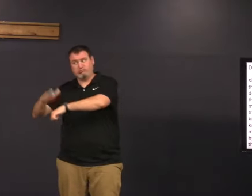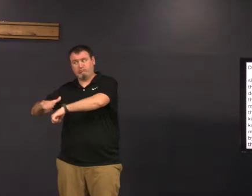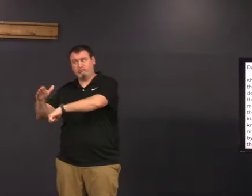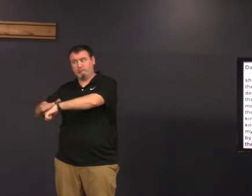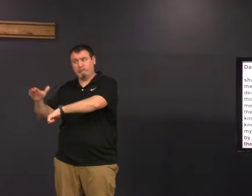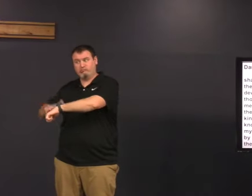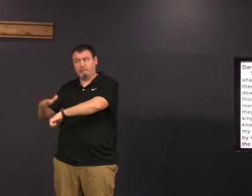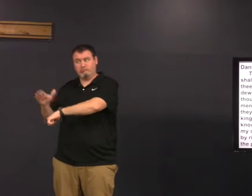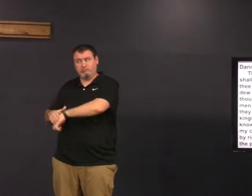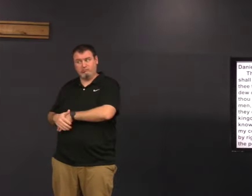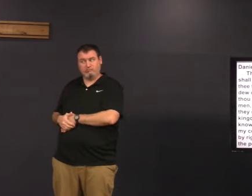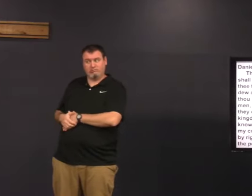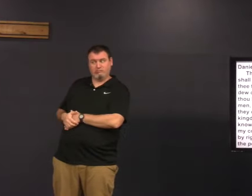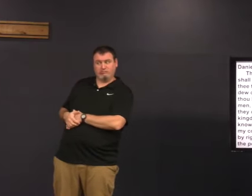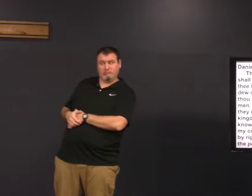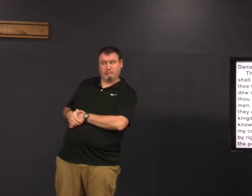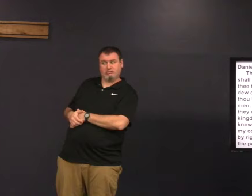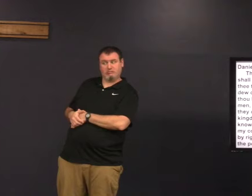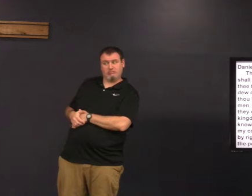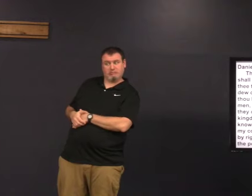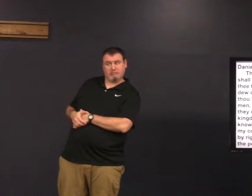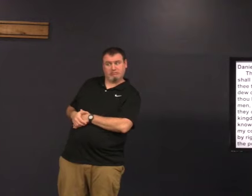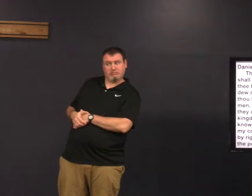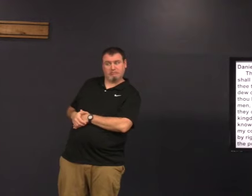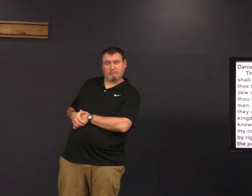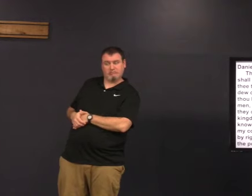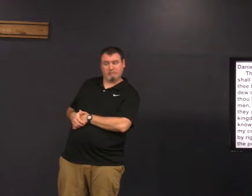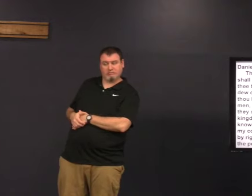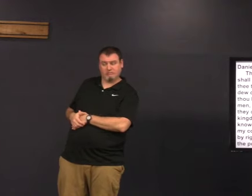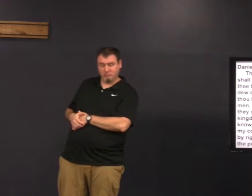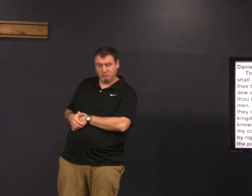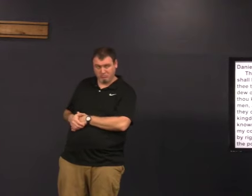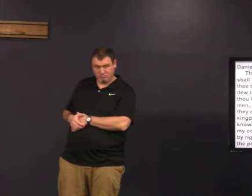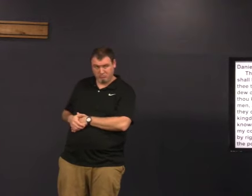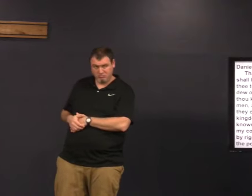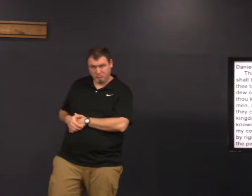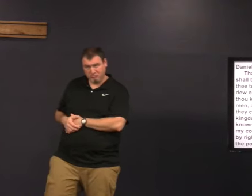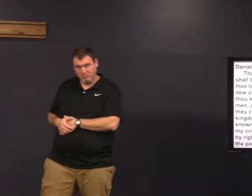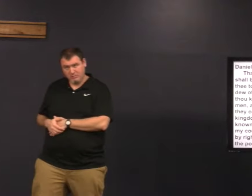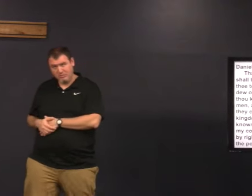And it may lengthen your peace. This is a warning.